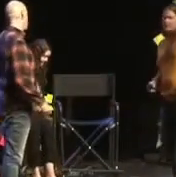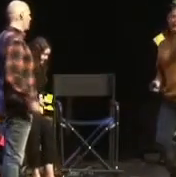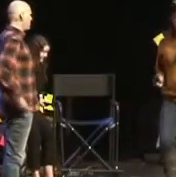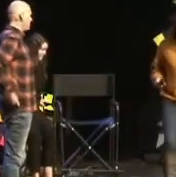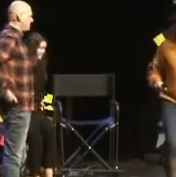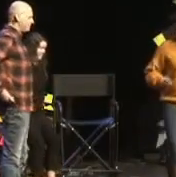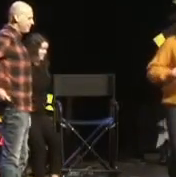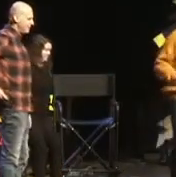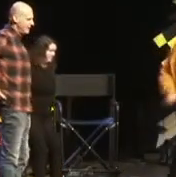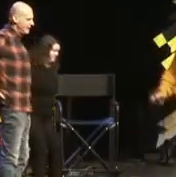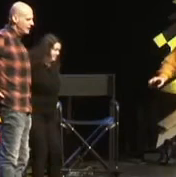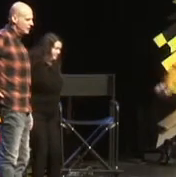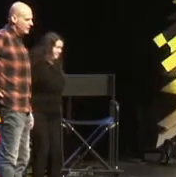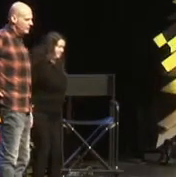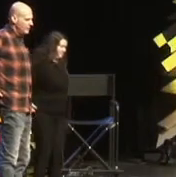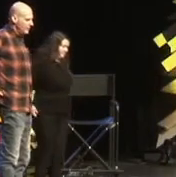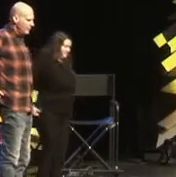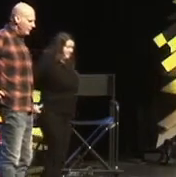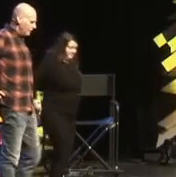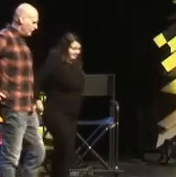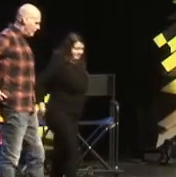Just leave those. Thank you.